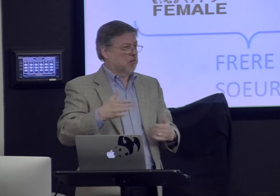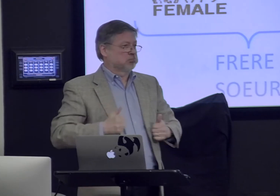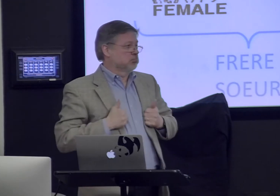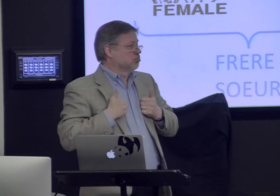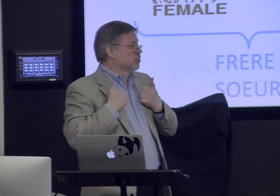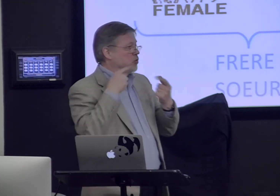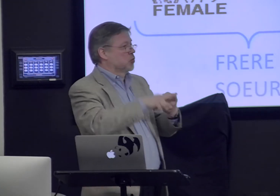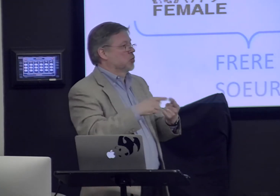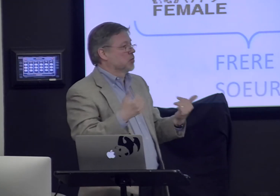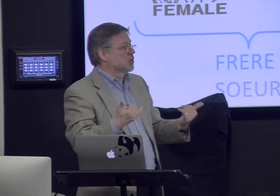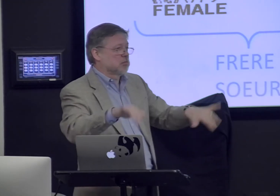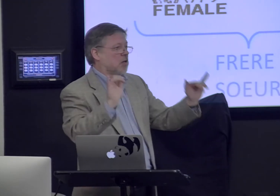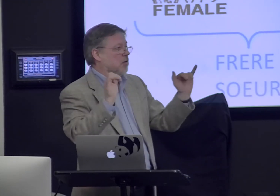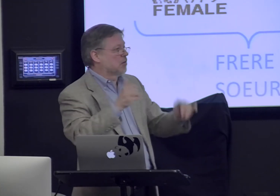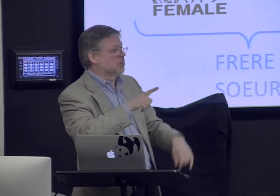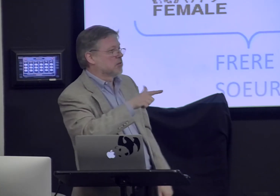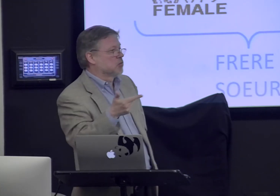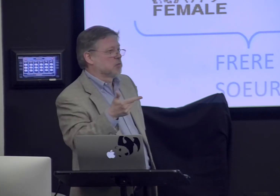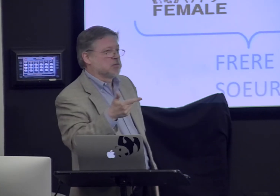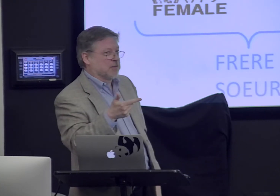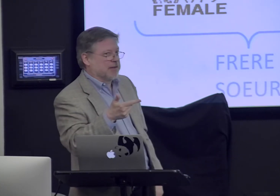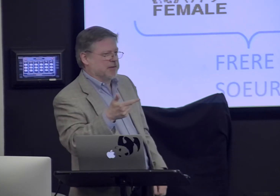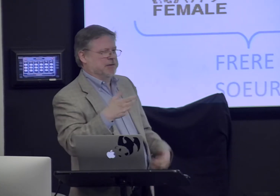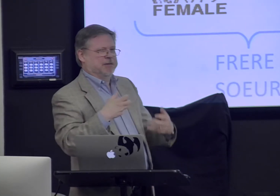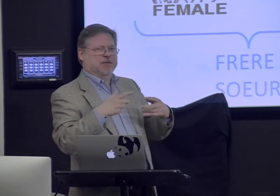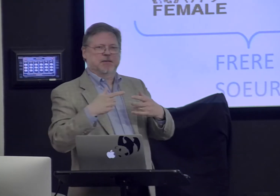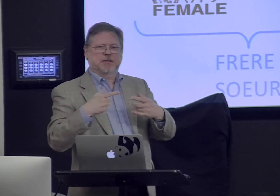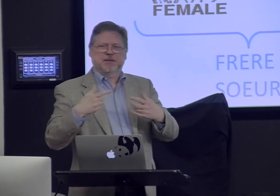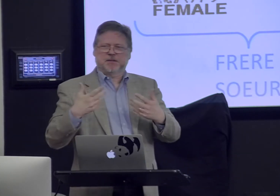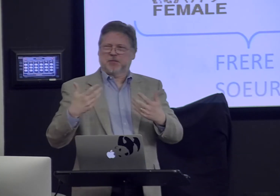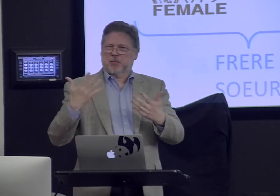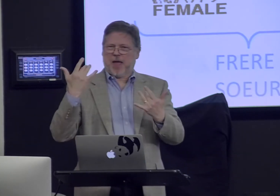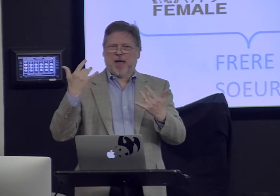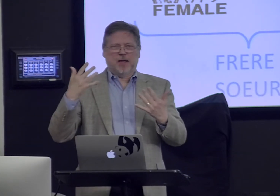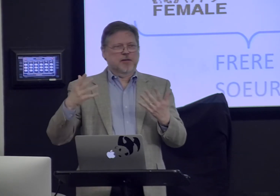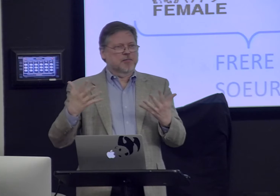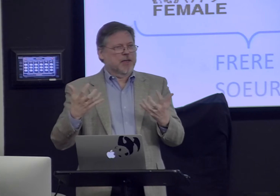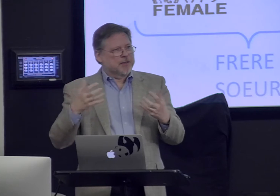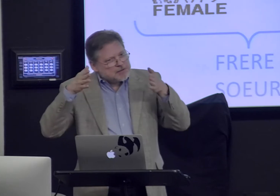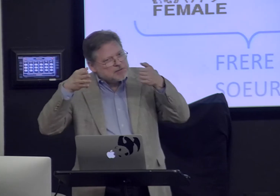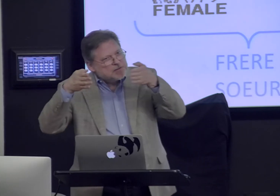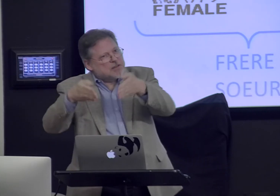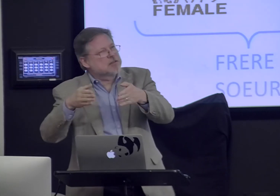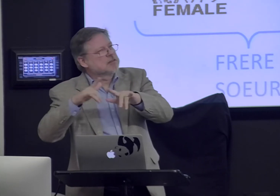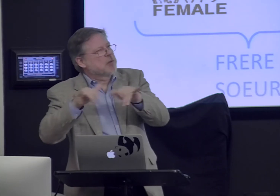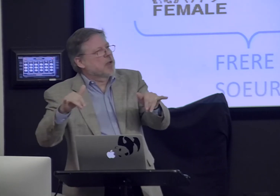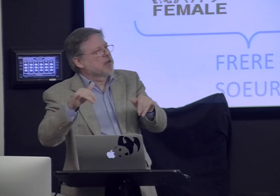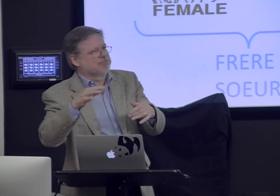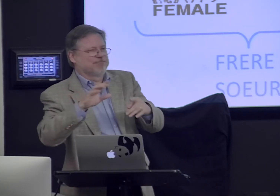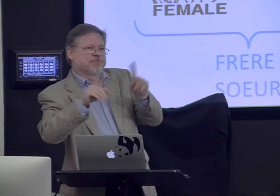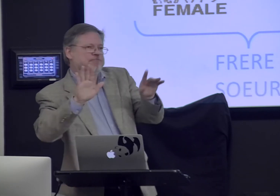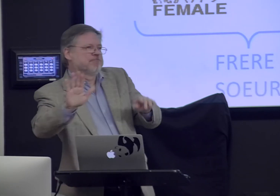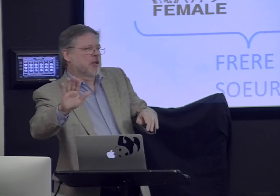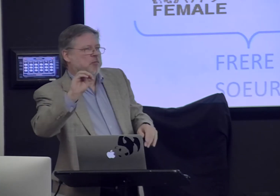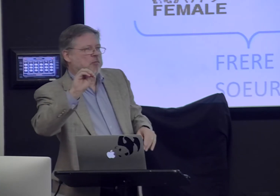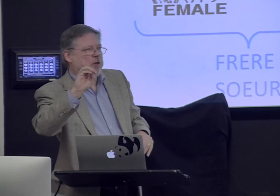in fact, is that there is a sequence that remains visible in our language today. I think that